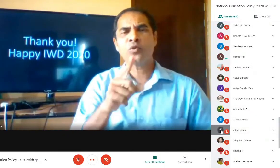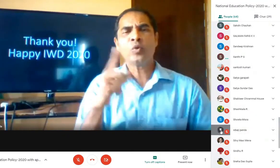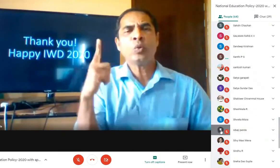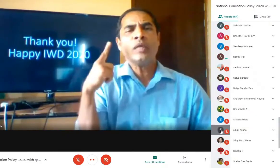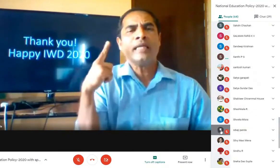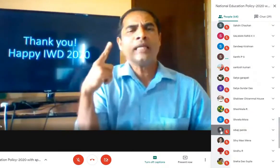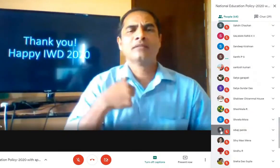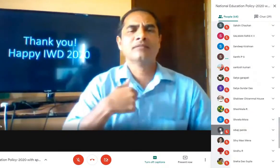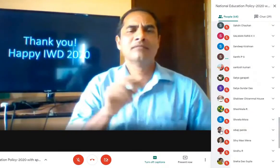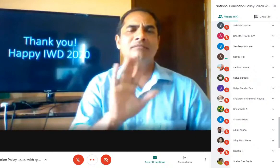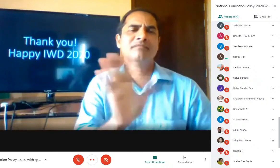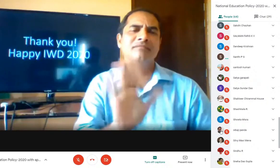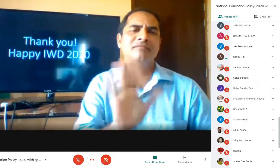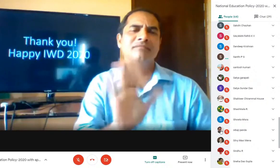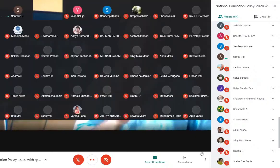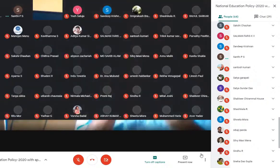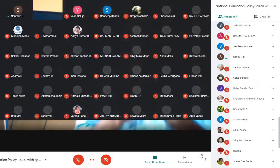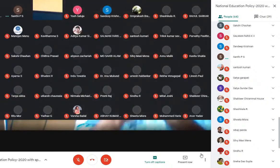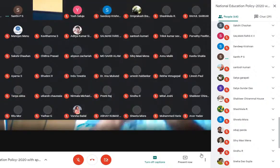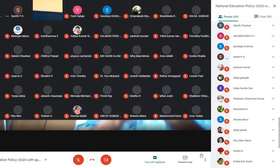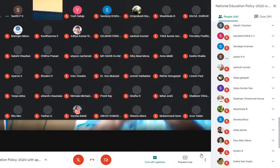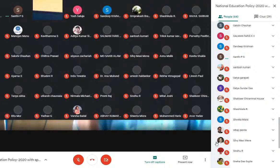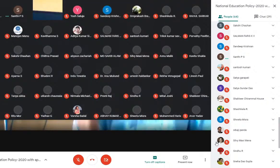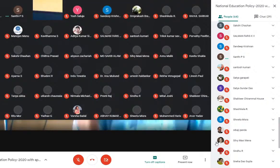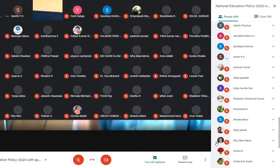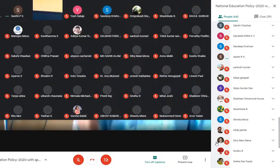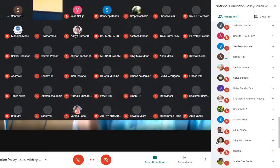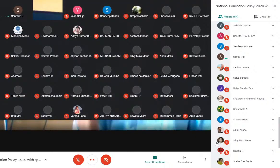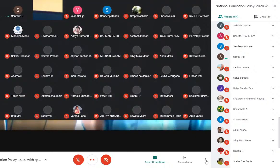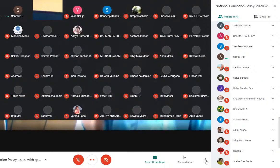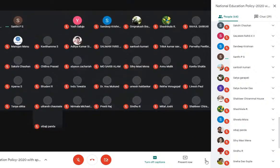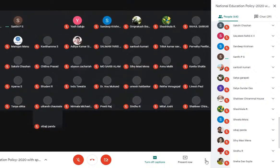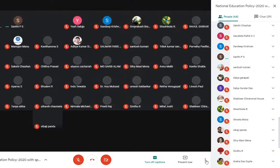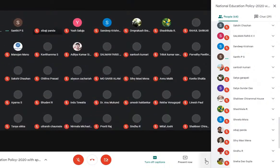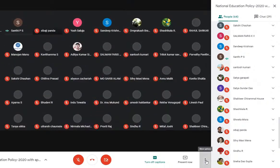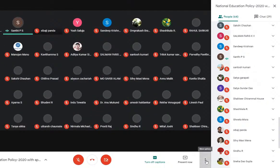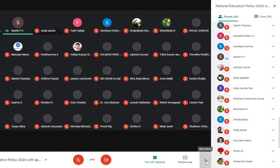So if it is a question to me, I'm telling like, now I'm not a deaf leader.